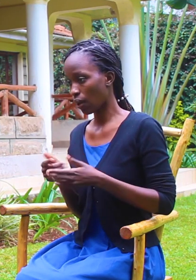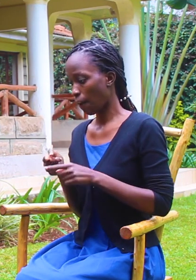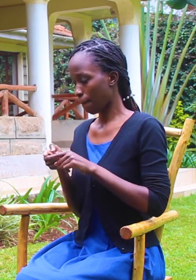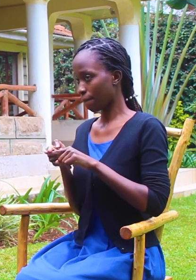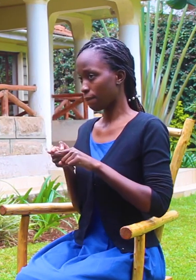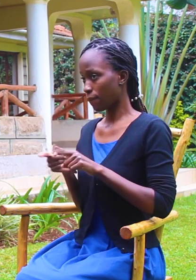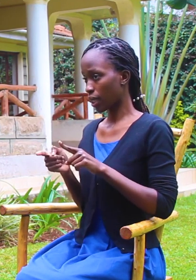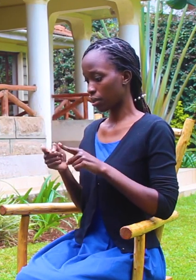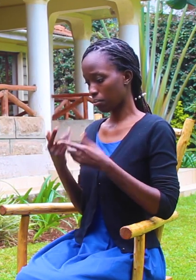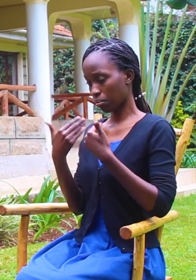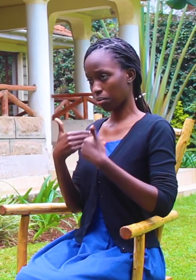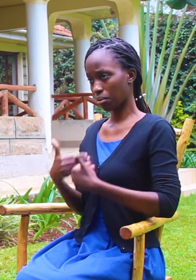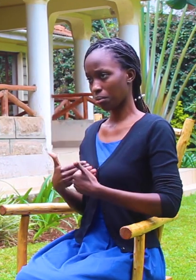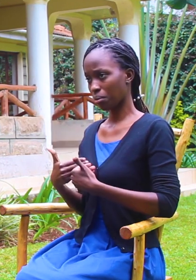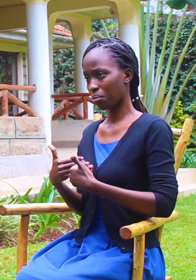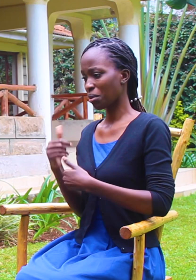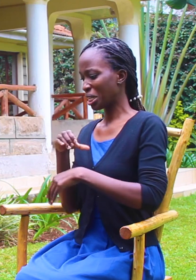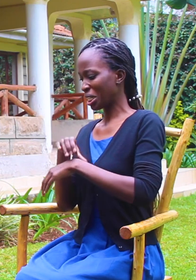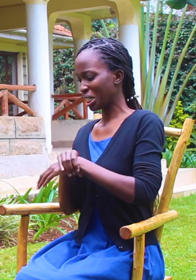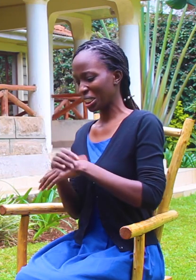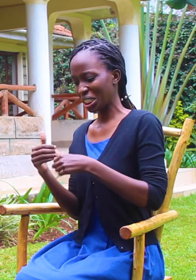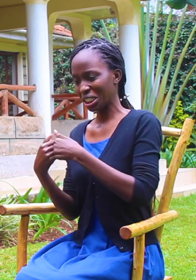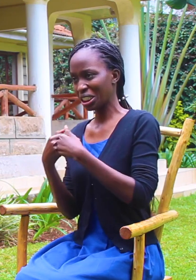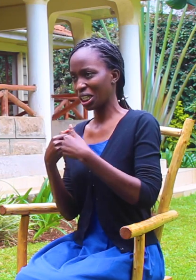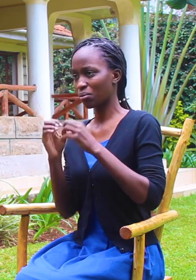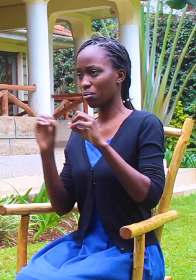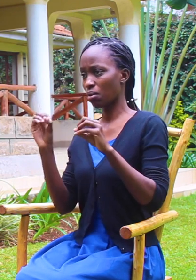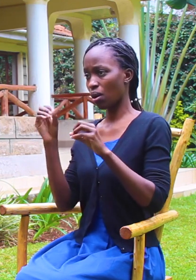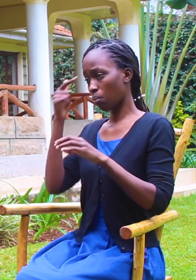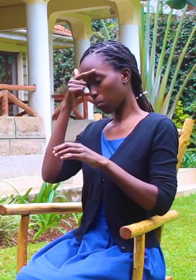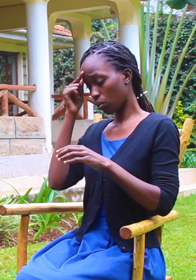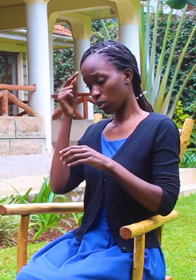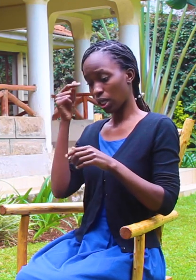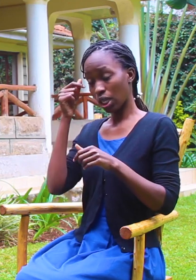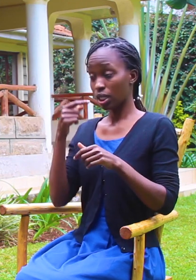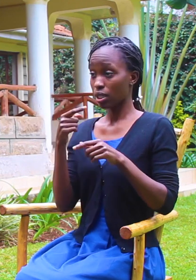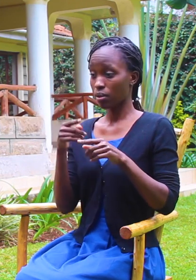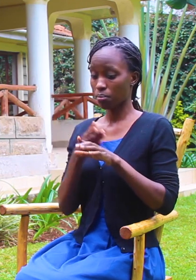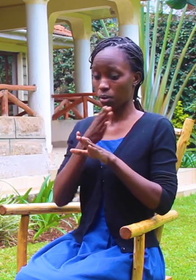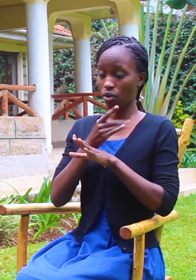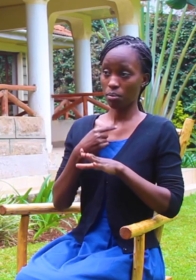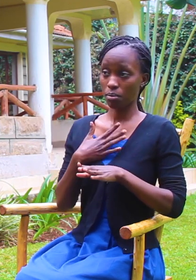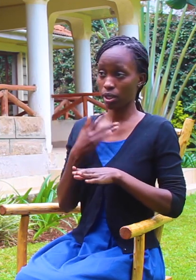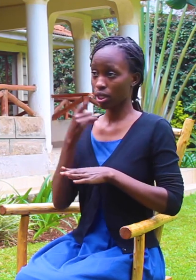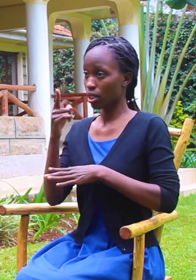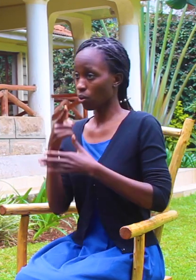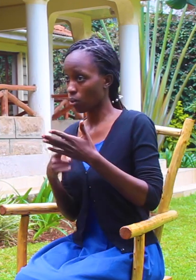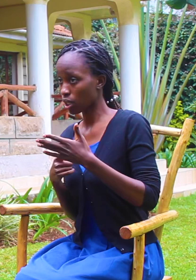I personally didn't find it as a challenge. Because remember, as I had earlier said, I realized this problem in Yvonne